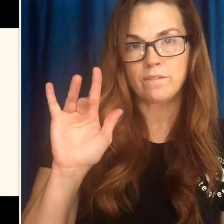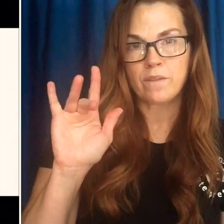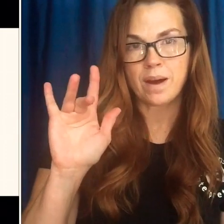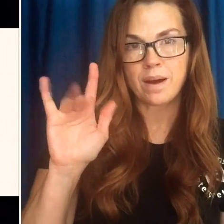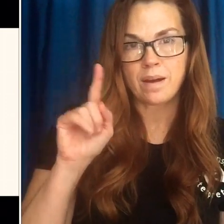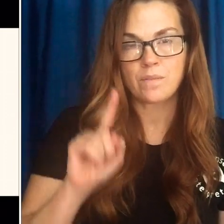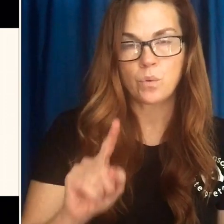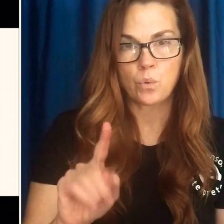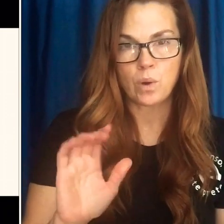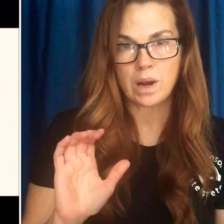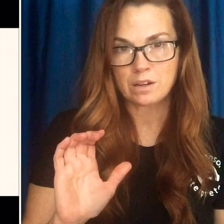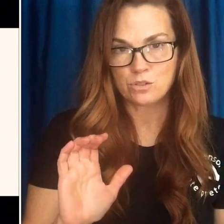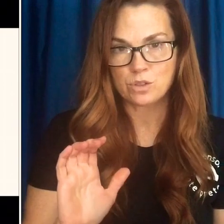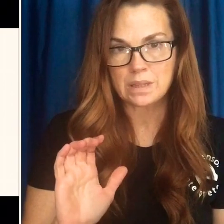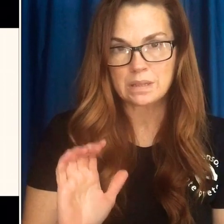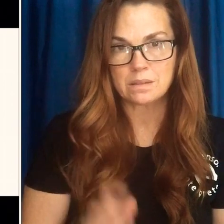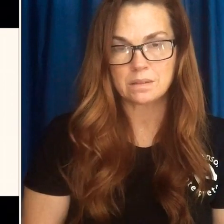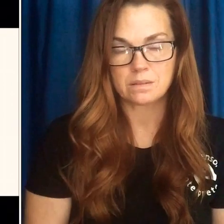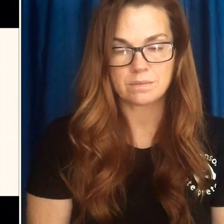25